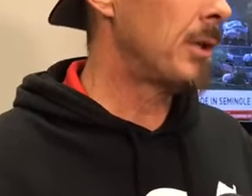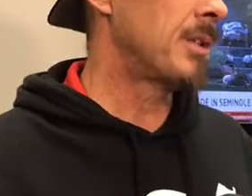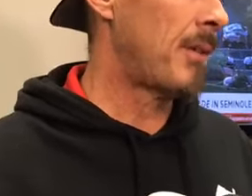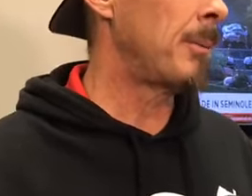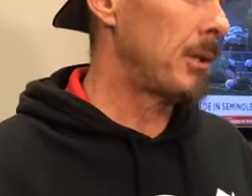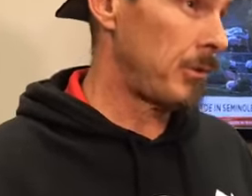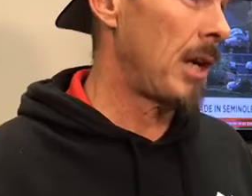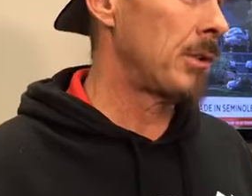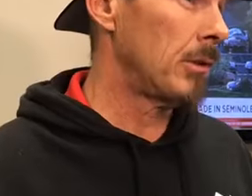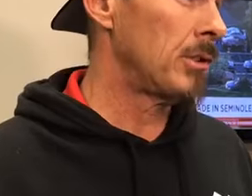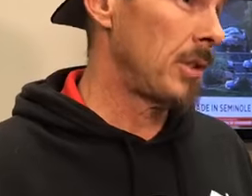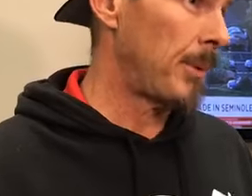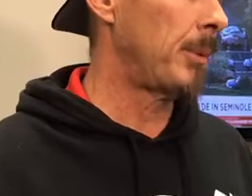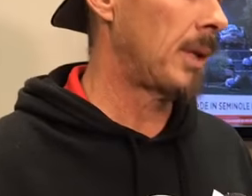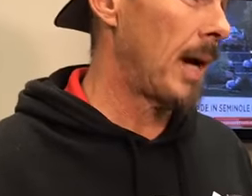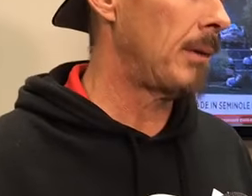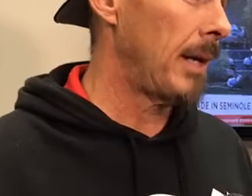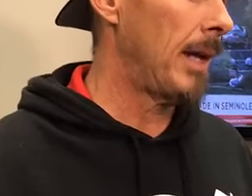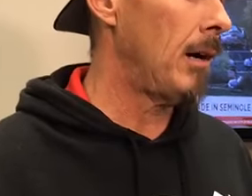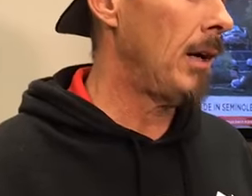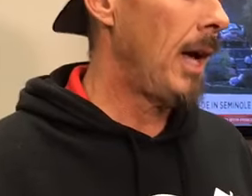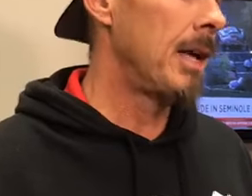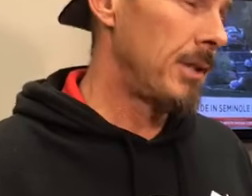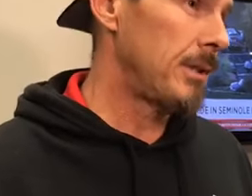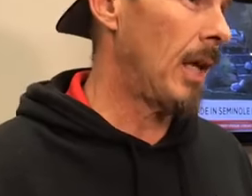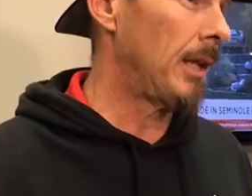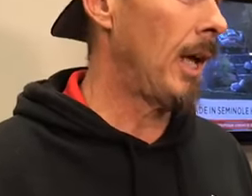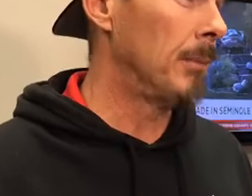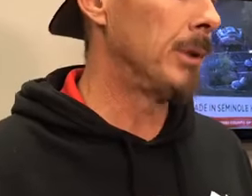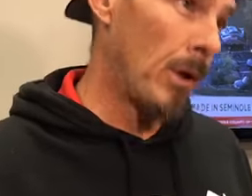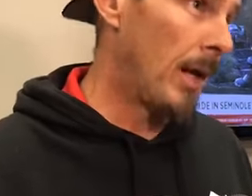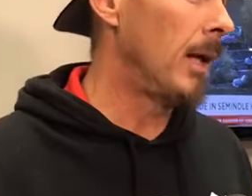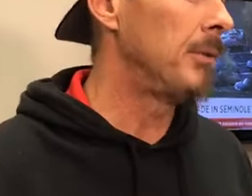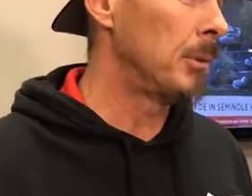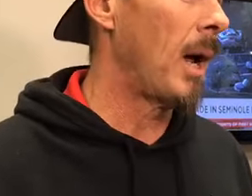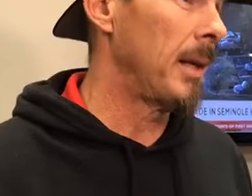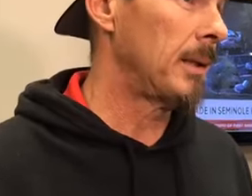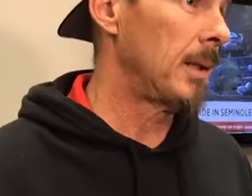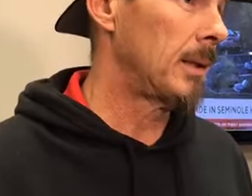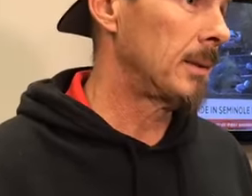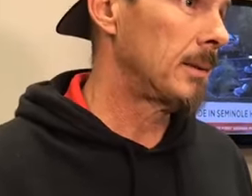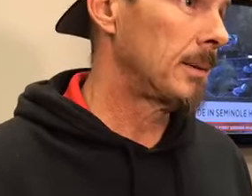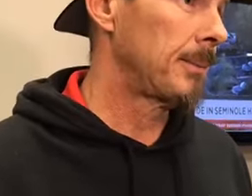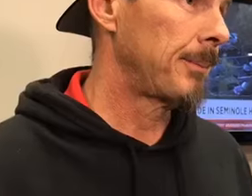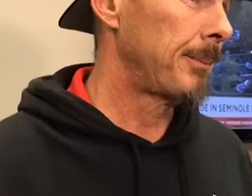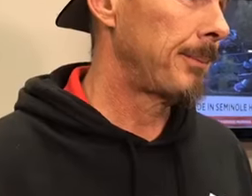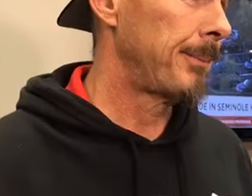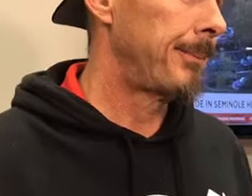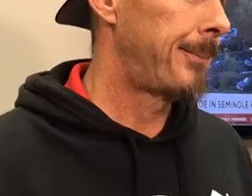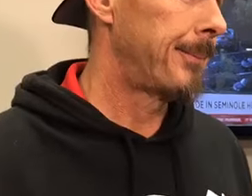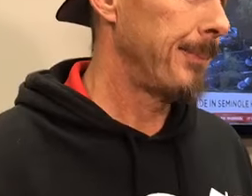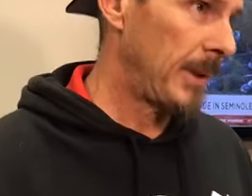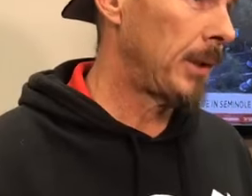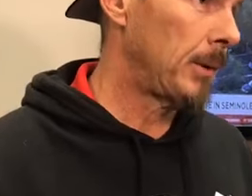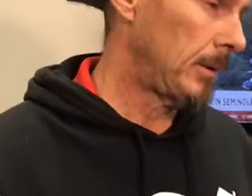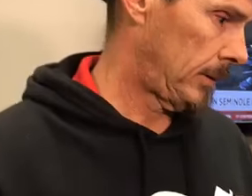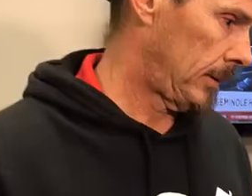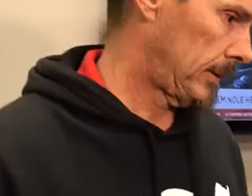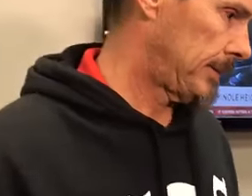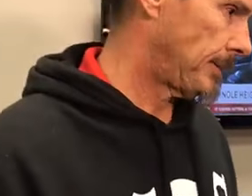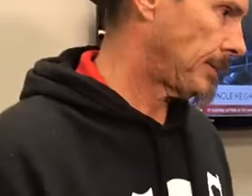still has never met a stranger. She's up there with God right now, and she's telling him, I love you, right? Thank you, Robert. Thank